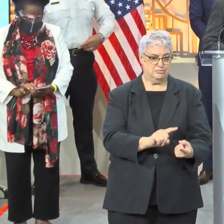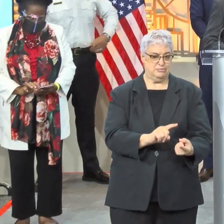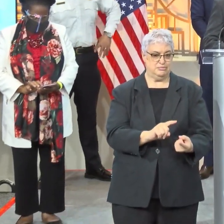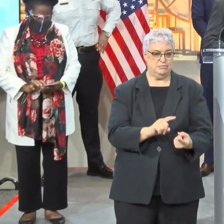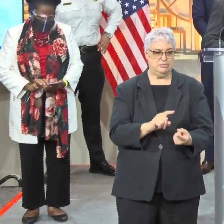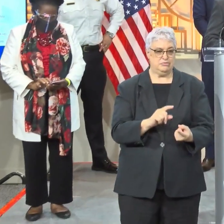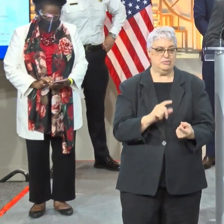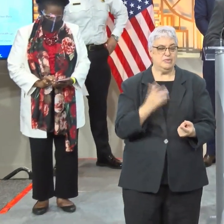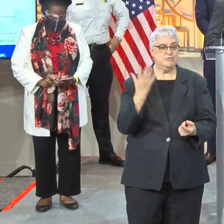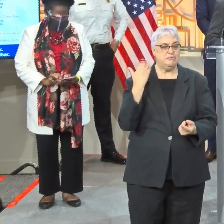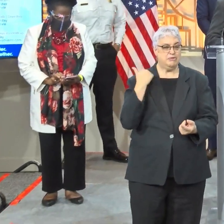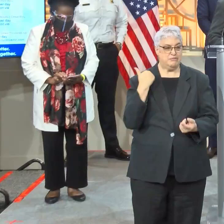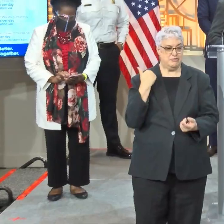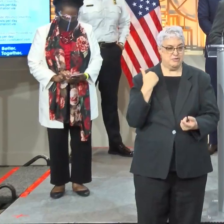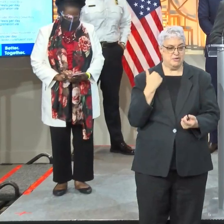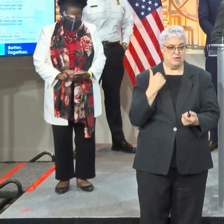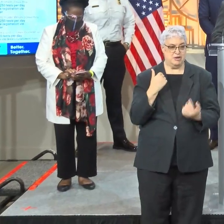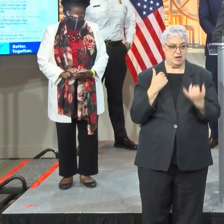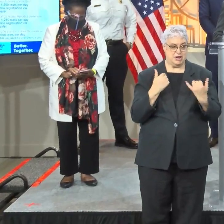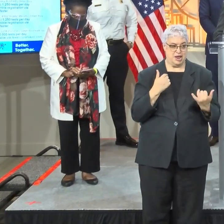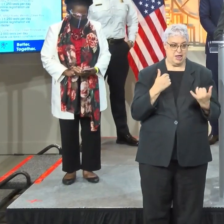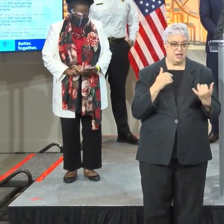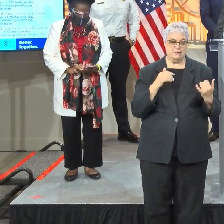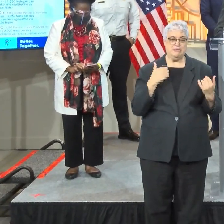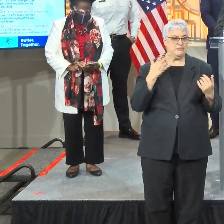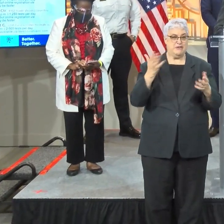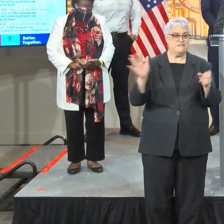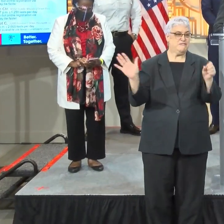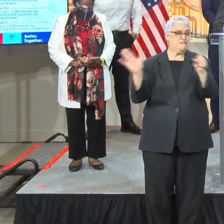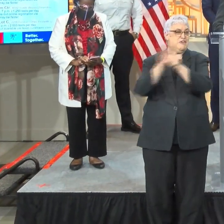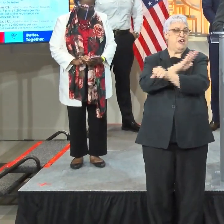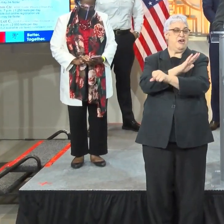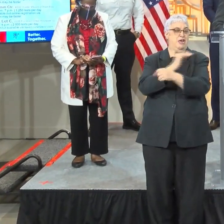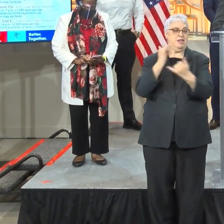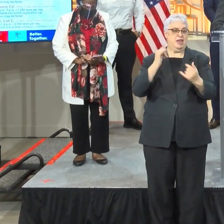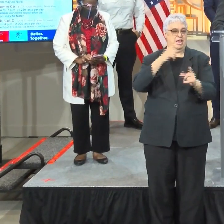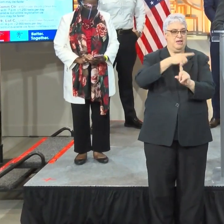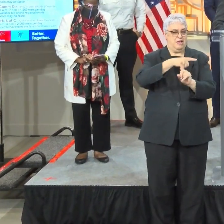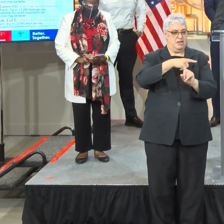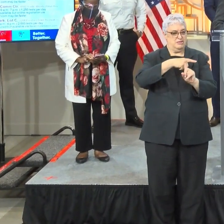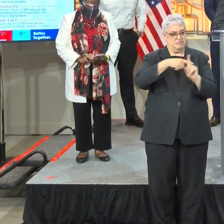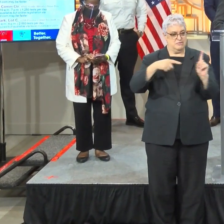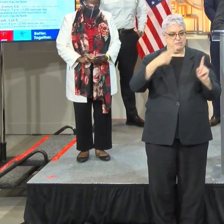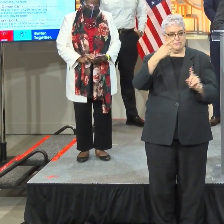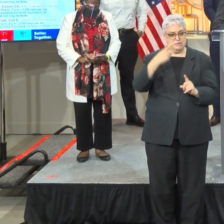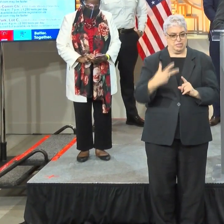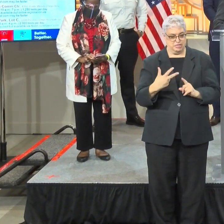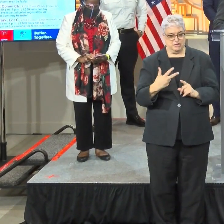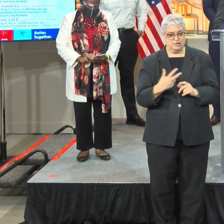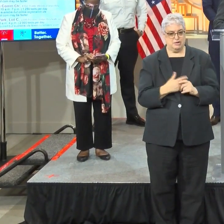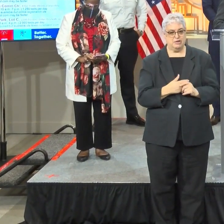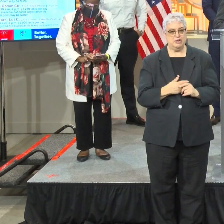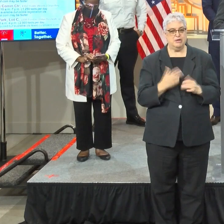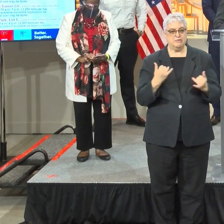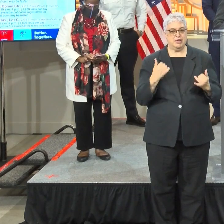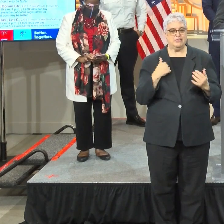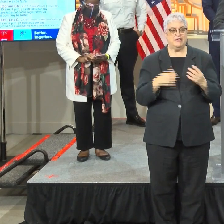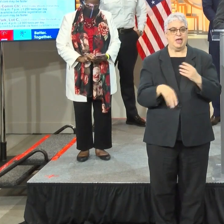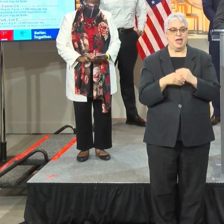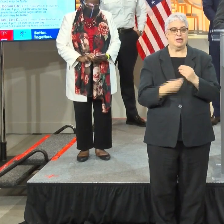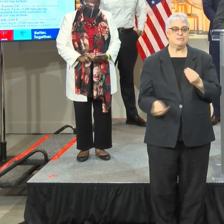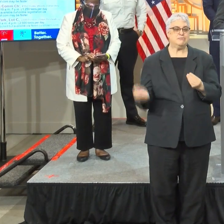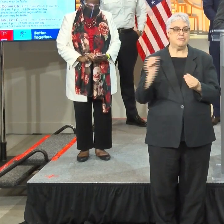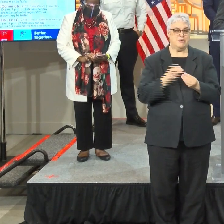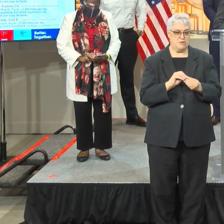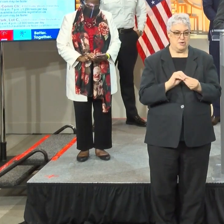about a third of what we were at one point. So there's lots of capacity at the testing sites that we've had for a while, and now we have even more testing sites. So